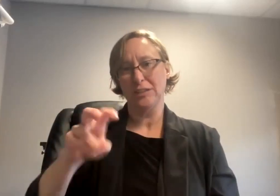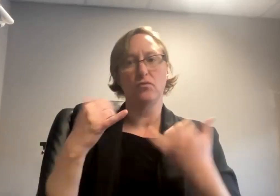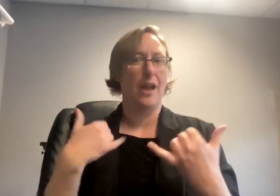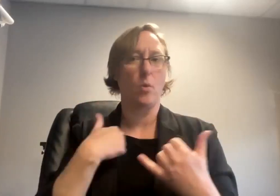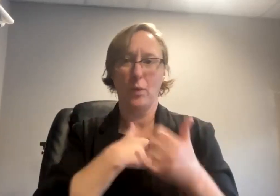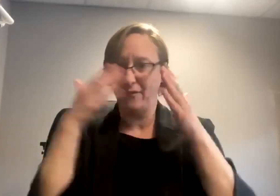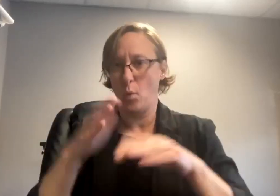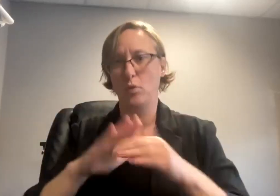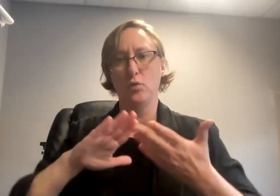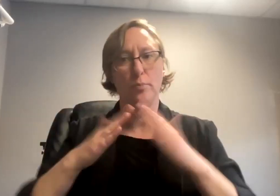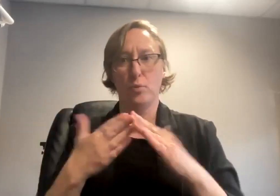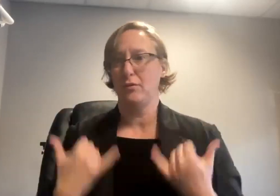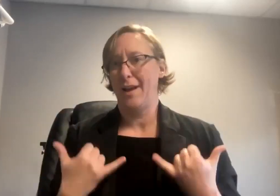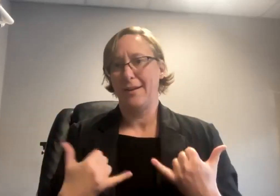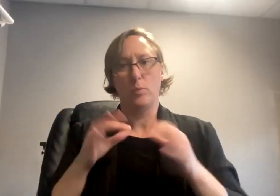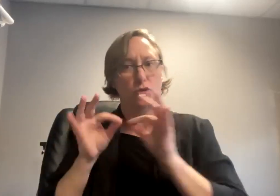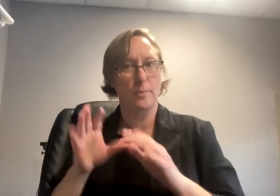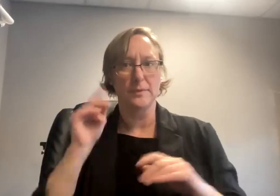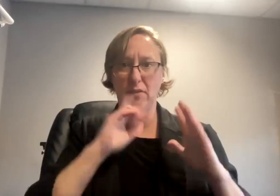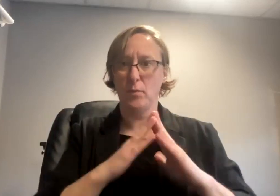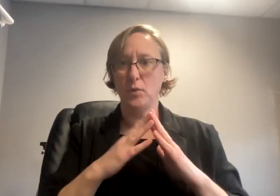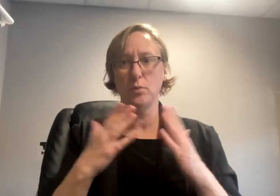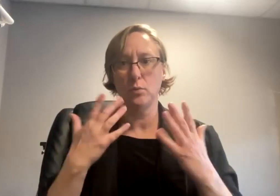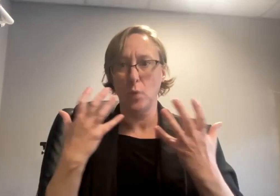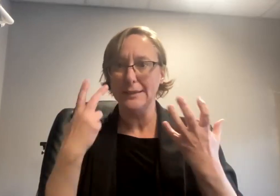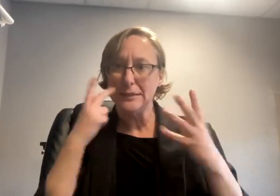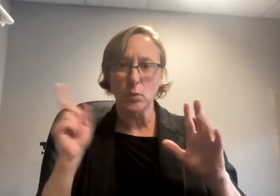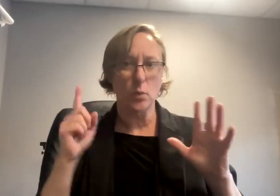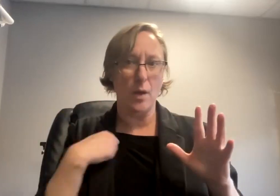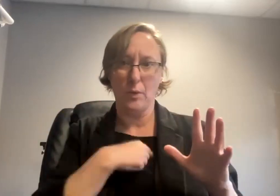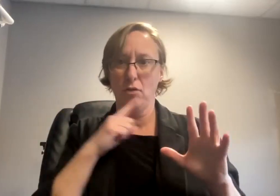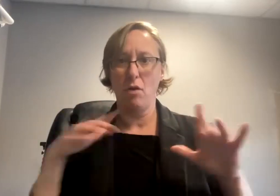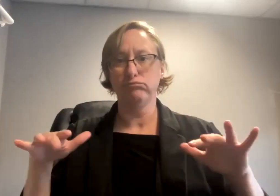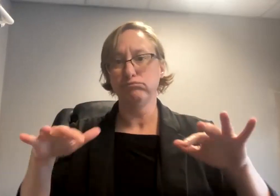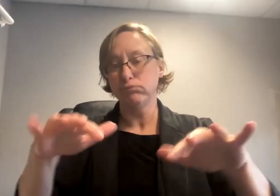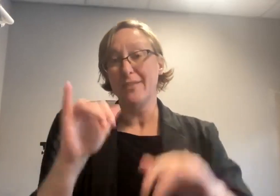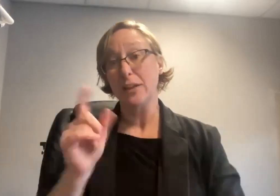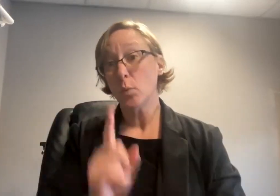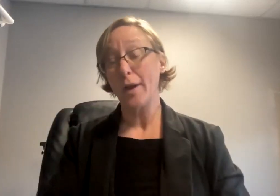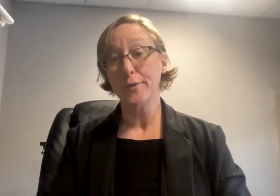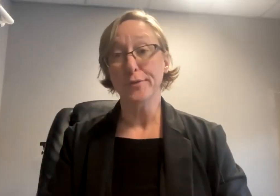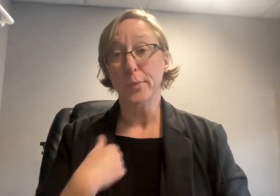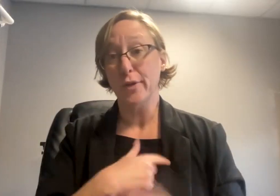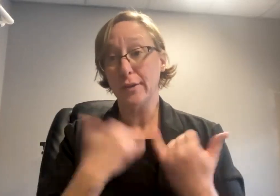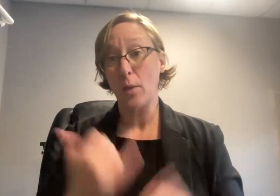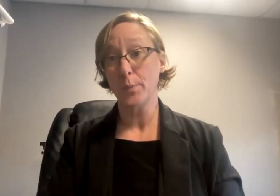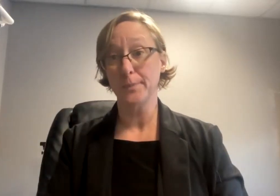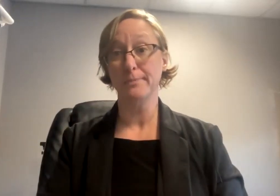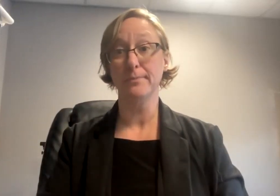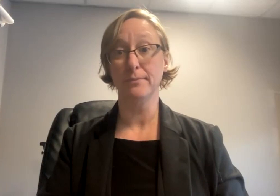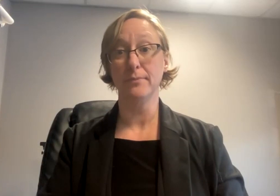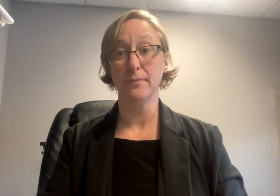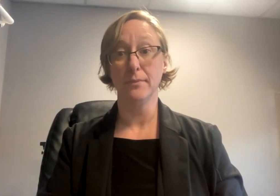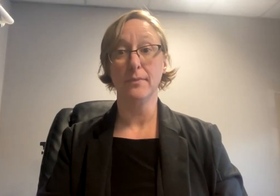that. And at some point in our journey, we're going to take it to the legislature, but right now we're not focusing on that. We're